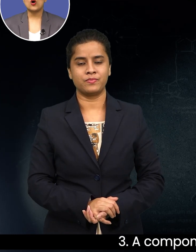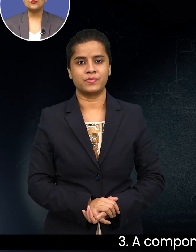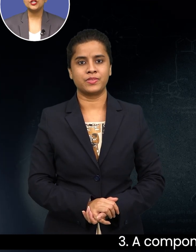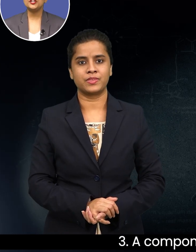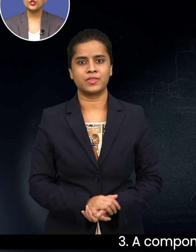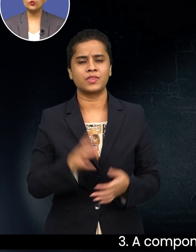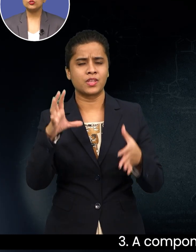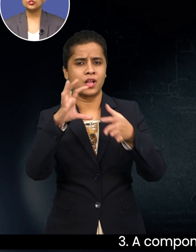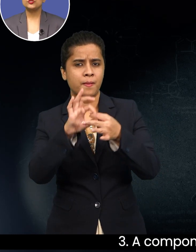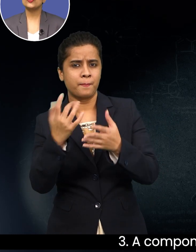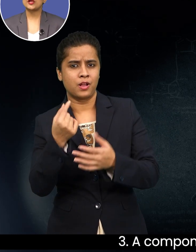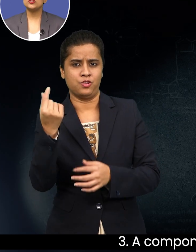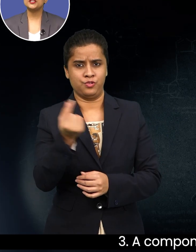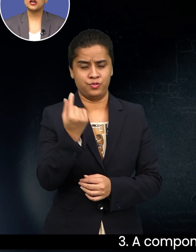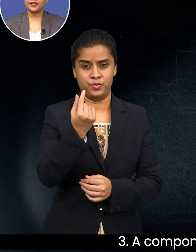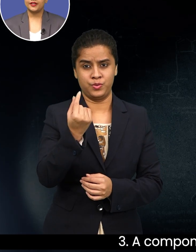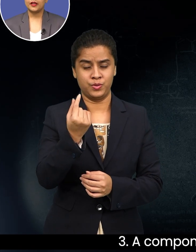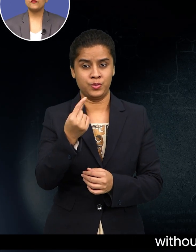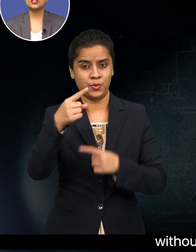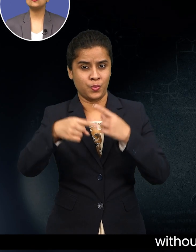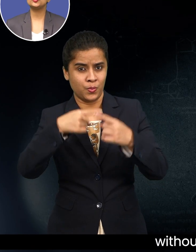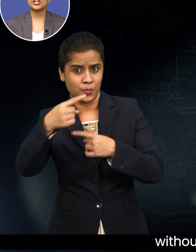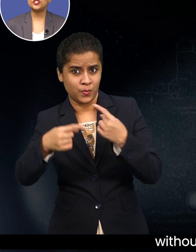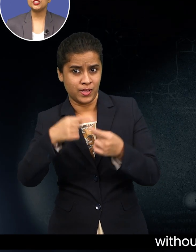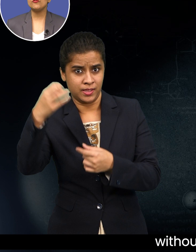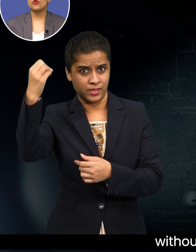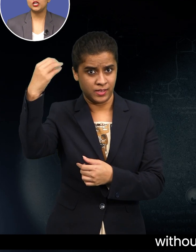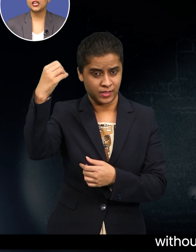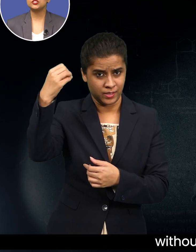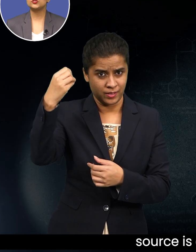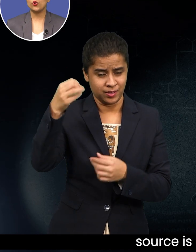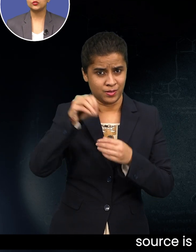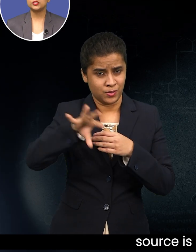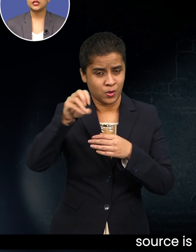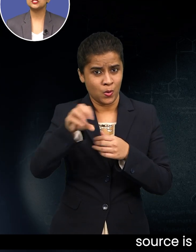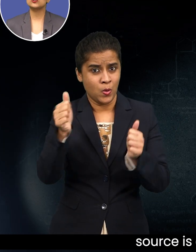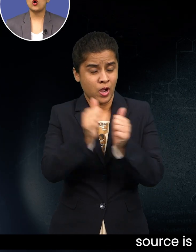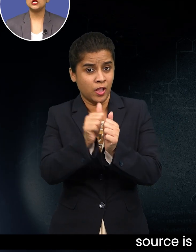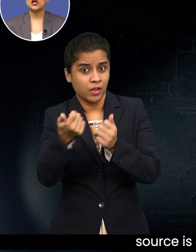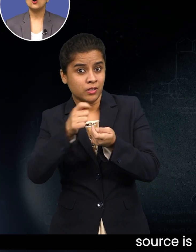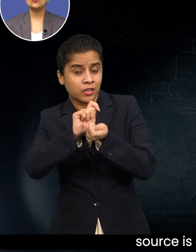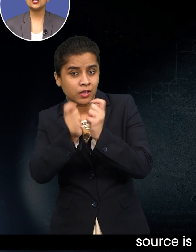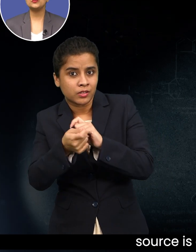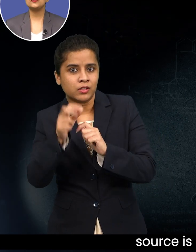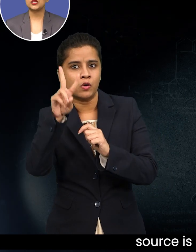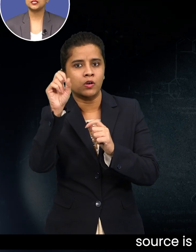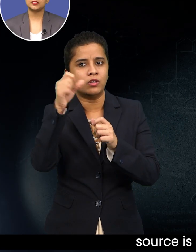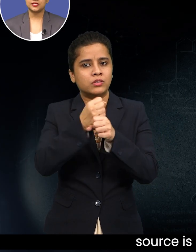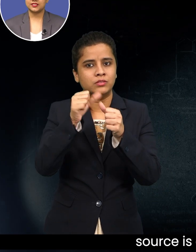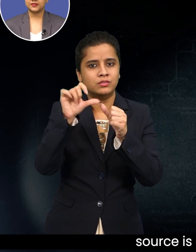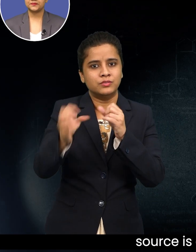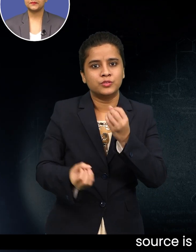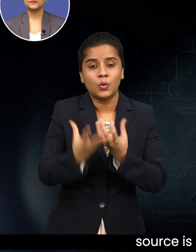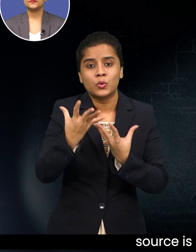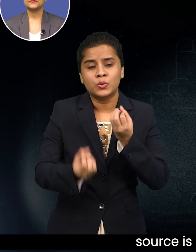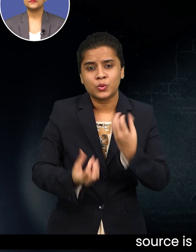A component used to regulate current without changing the voltage source is called variable